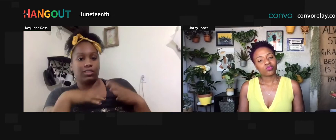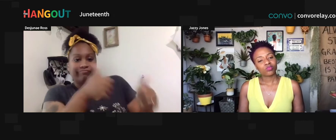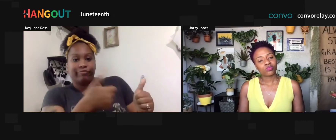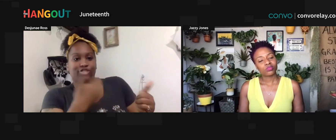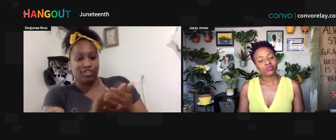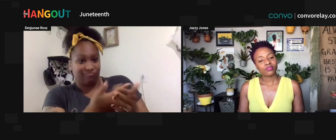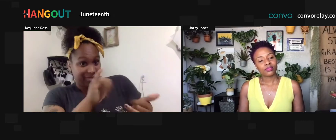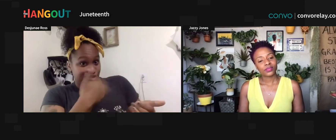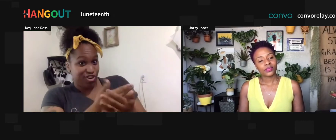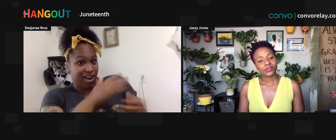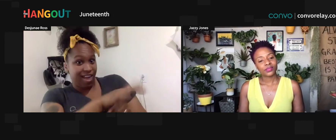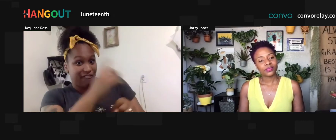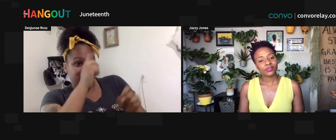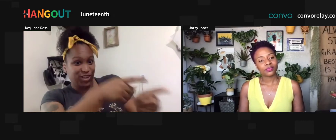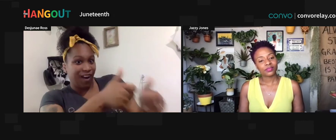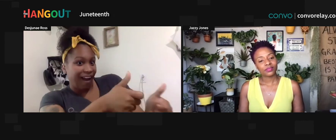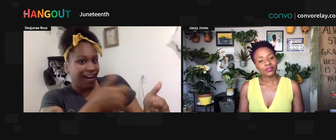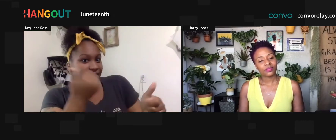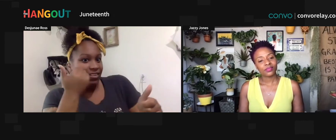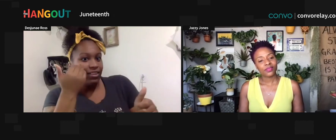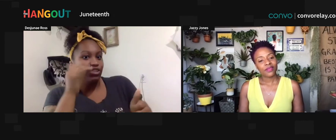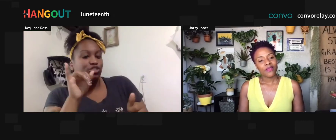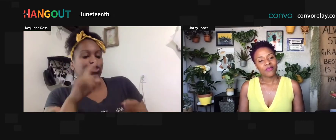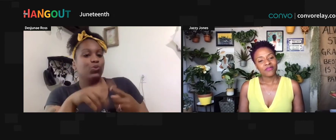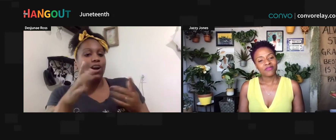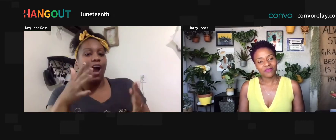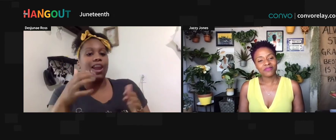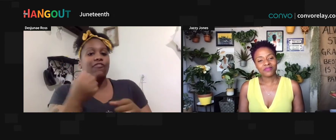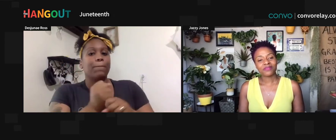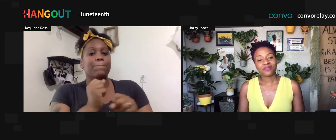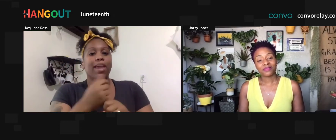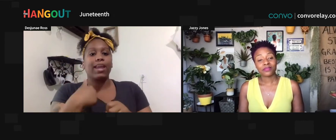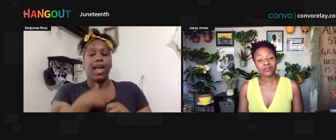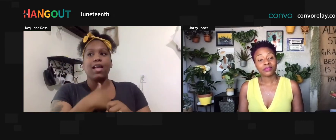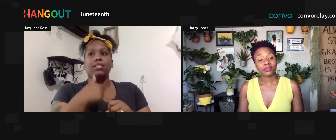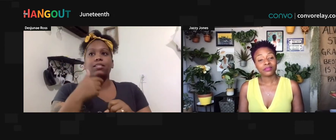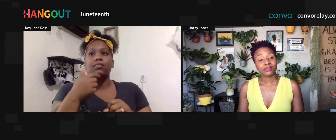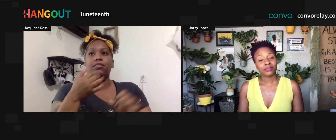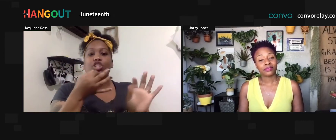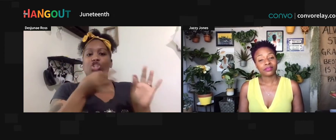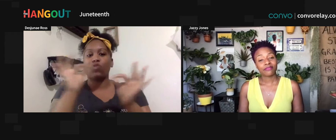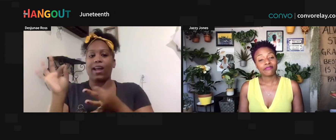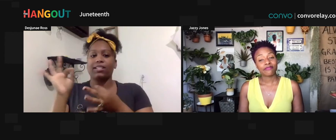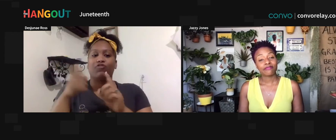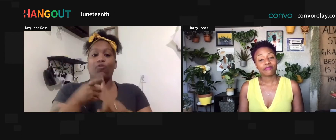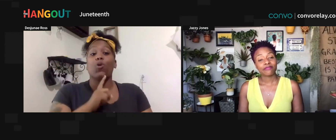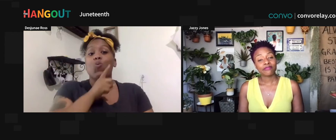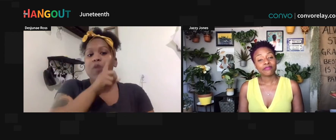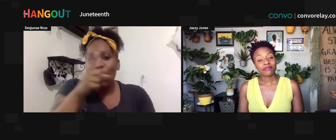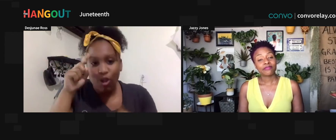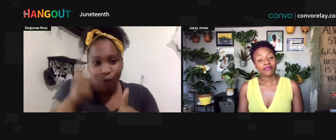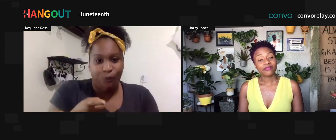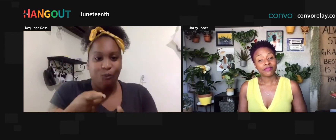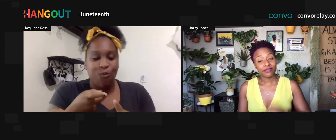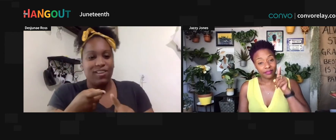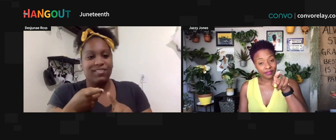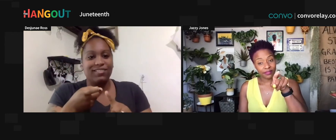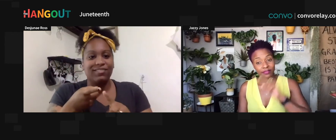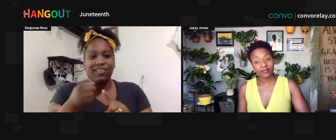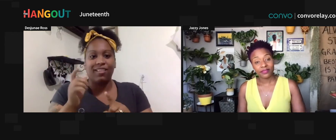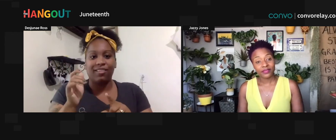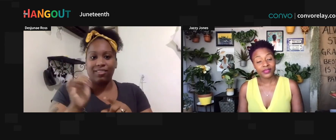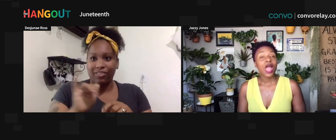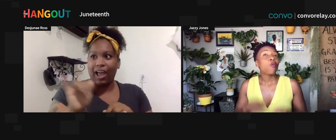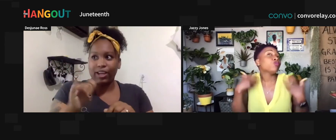know, they're just saying, "Oh, well, maybe Juneteenth is good enough. They're getting all that they're asking for." And so it's almost a distraction from the